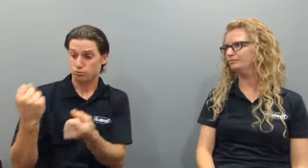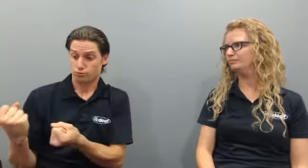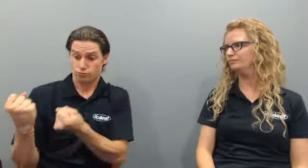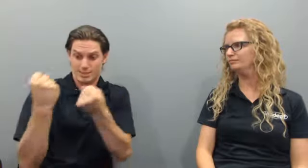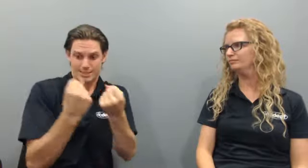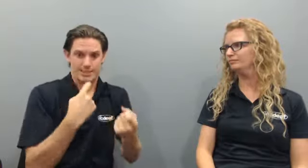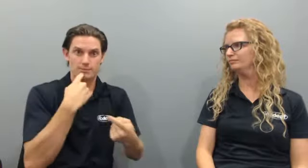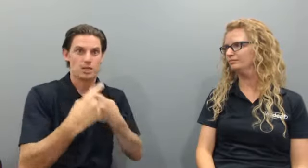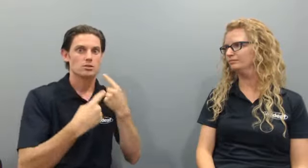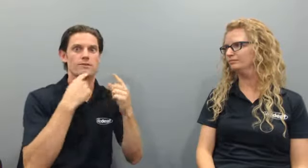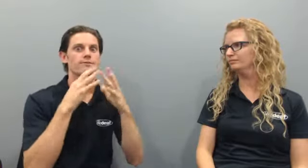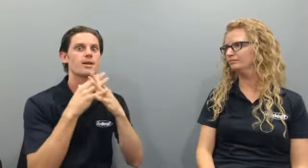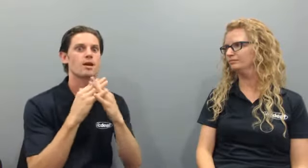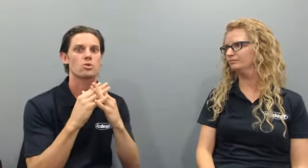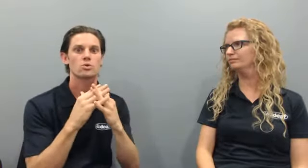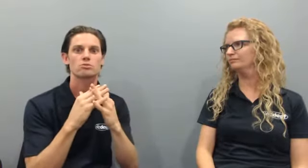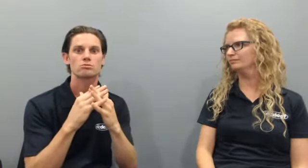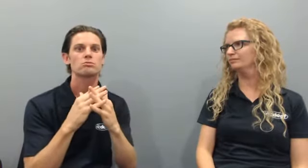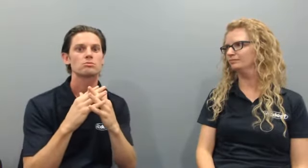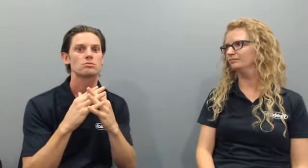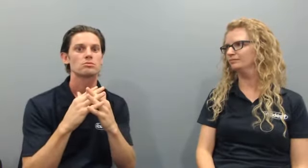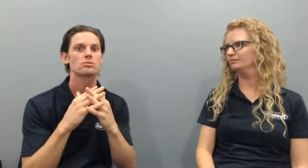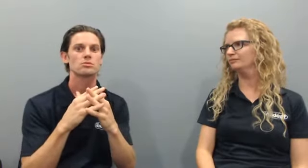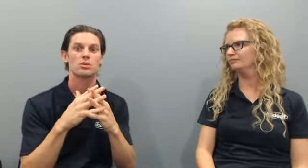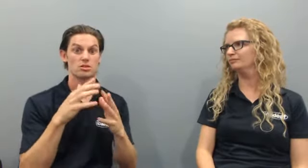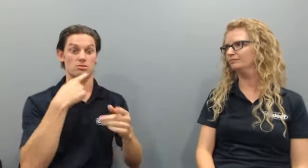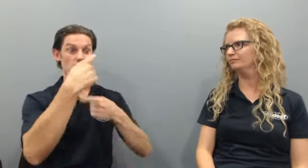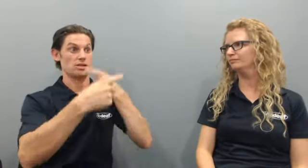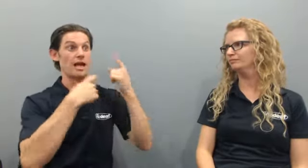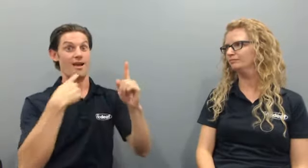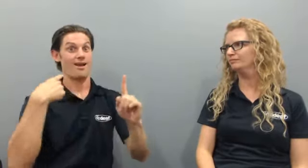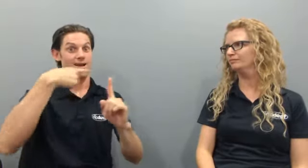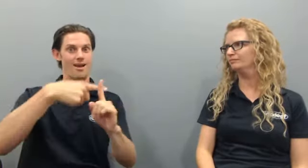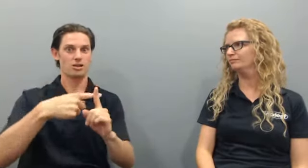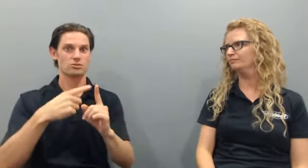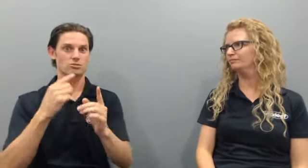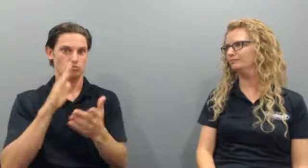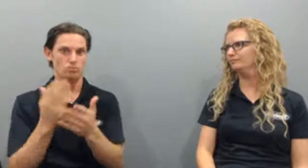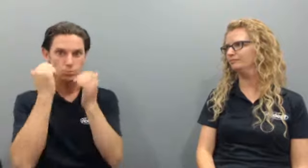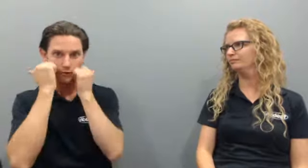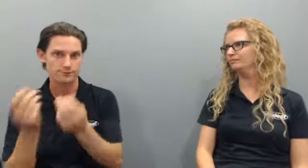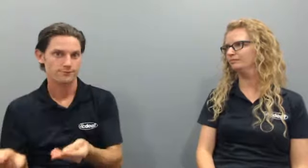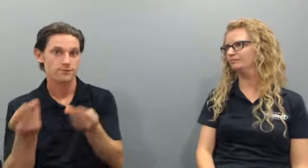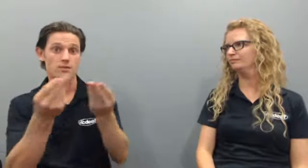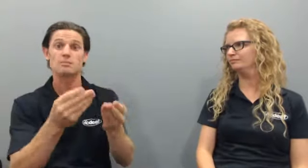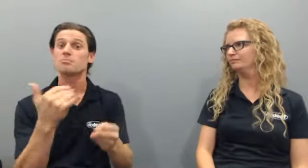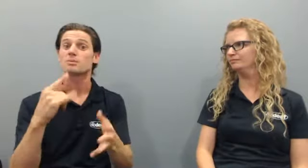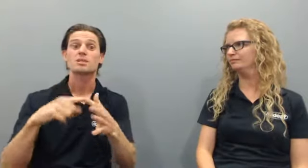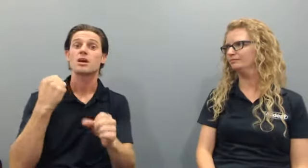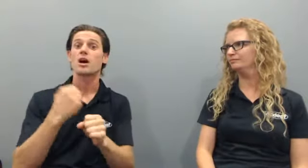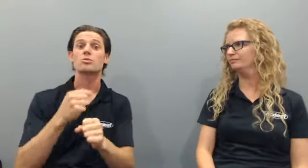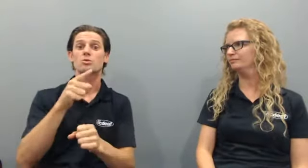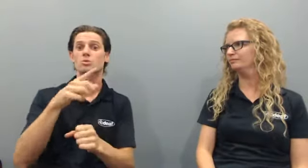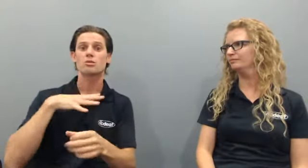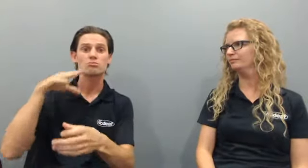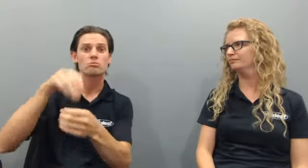proof. You can bring information, and the more information you bring, the more valuable that will be, because it's proof to show